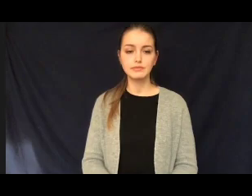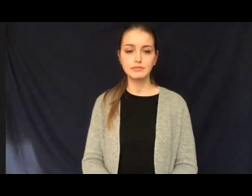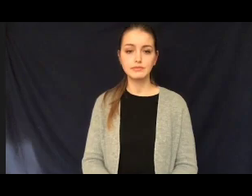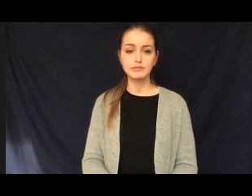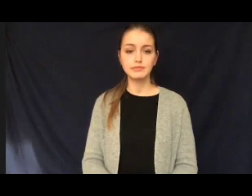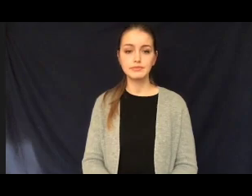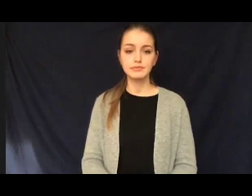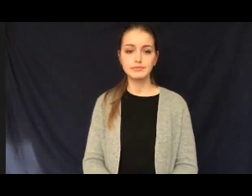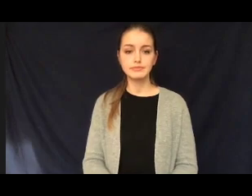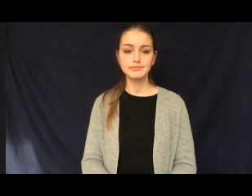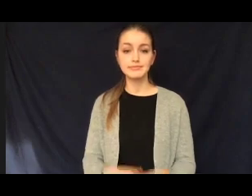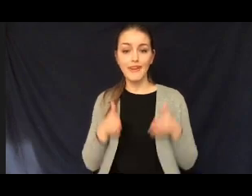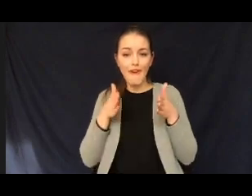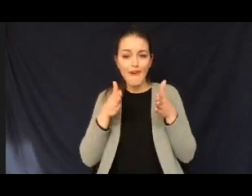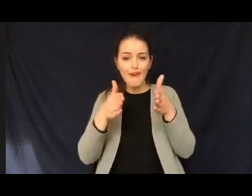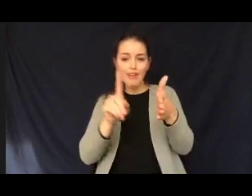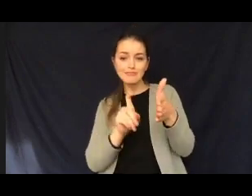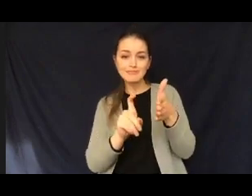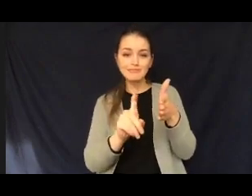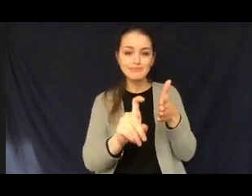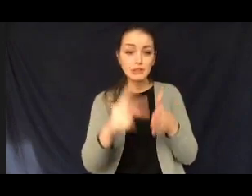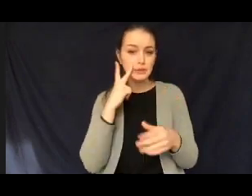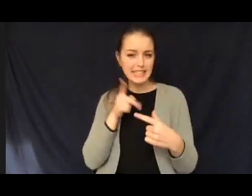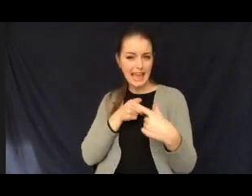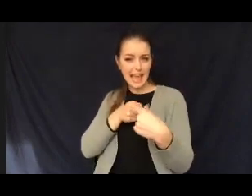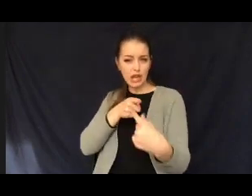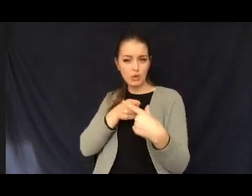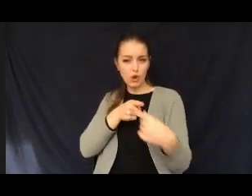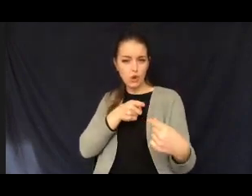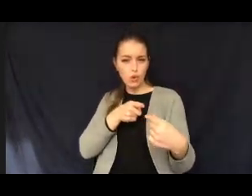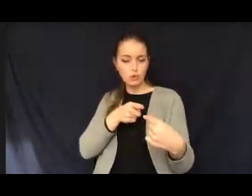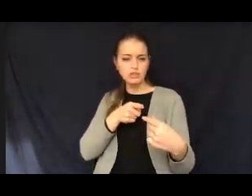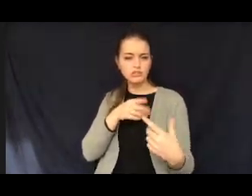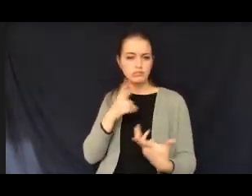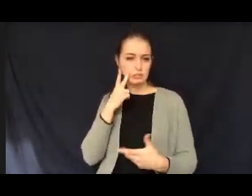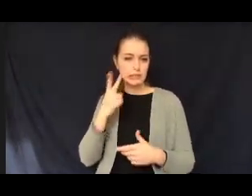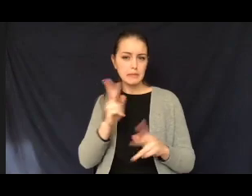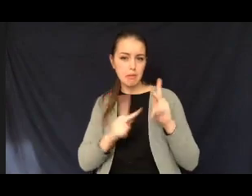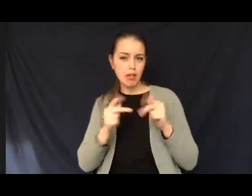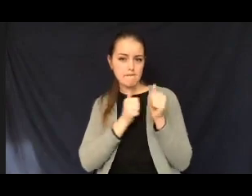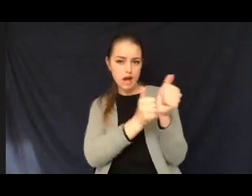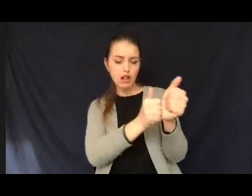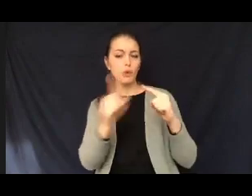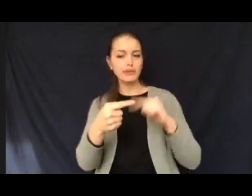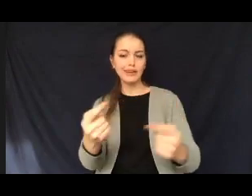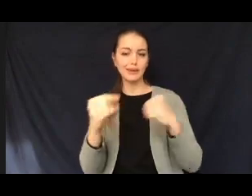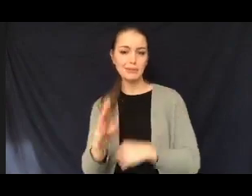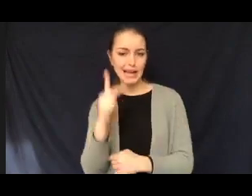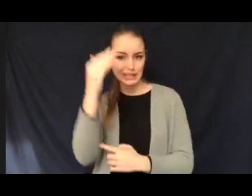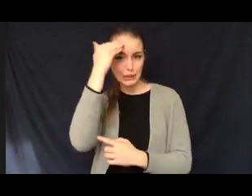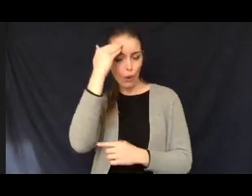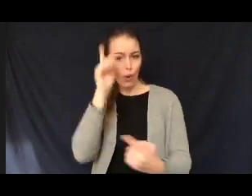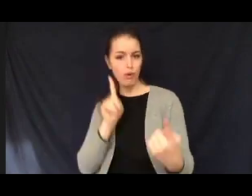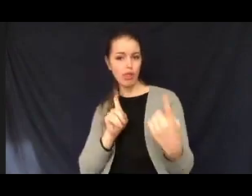Down the hall. You can see we've got our arrows in place so when people start coming back. Uh-huh. So here's the art room.